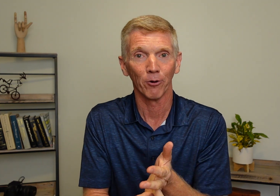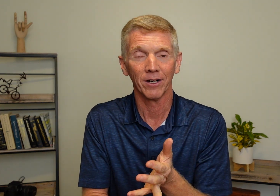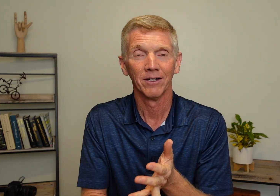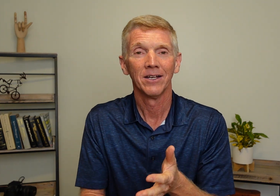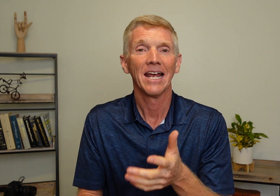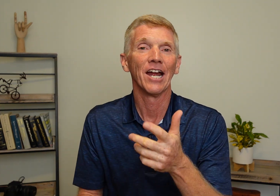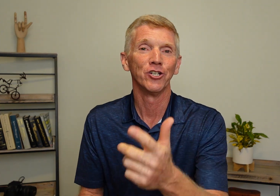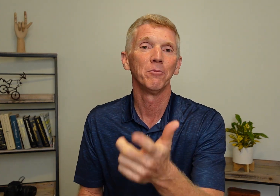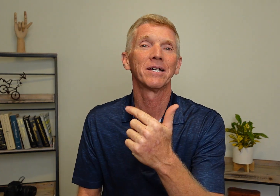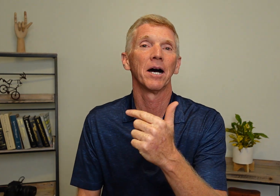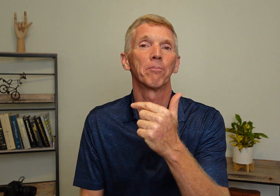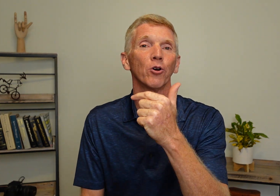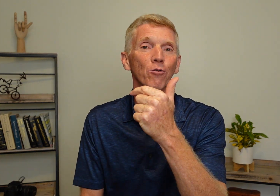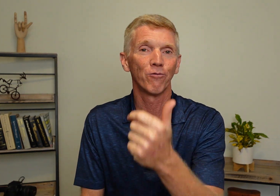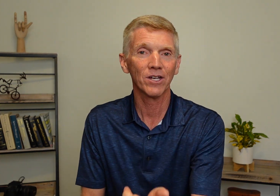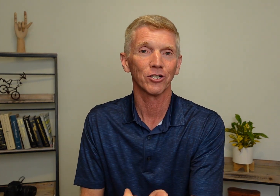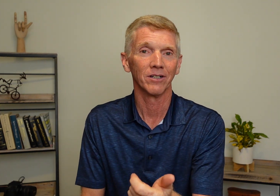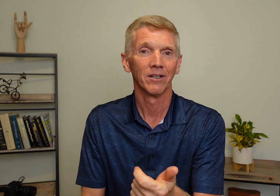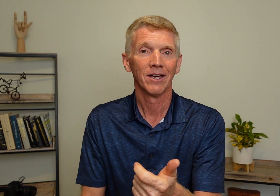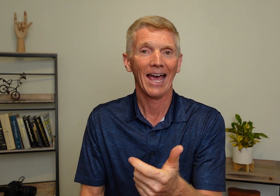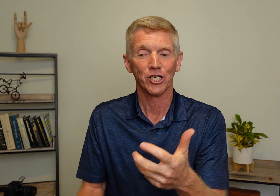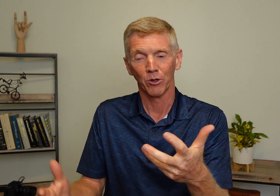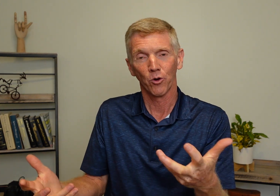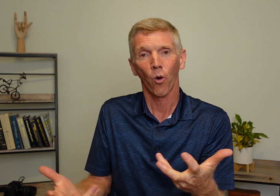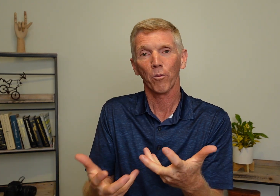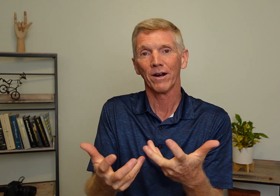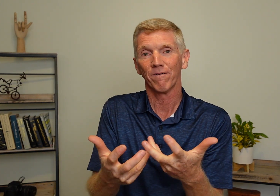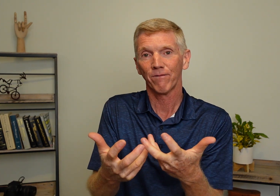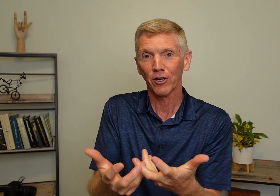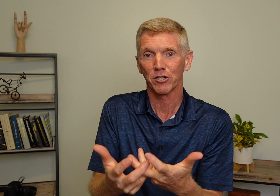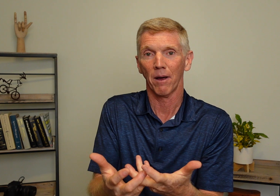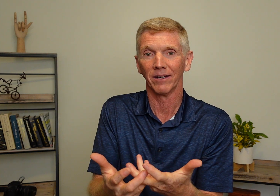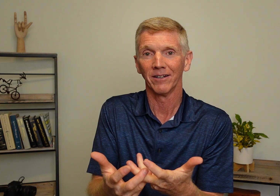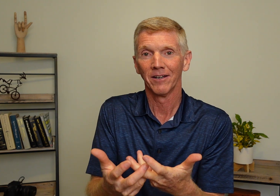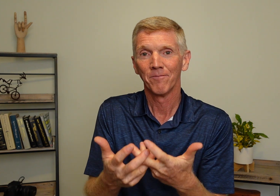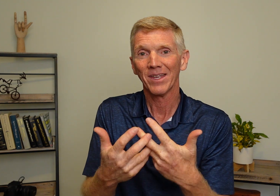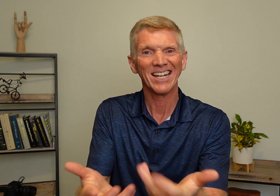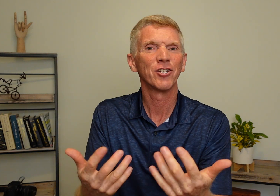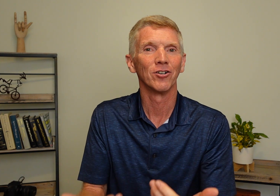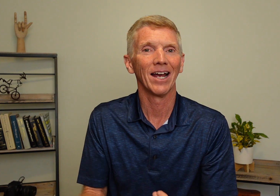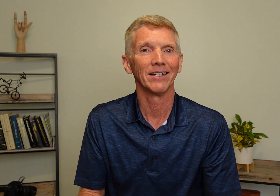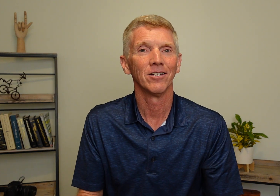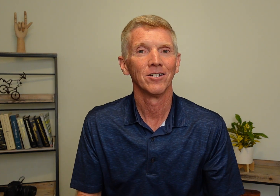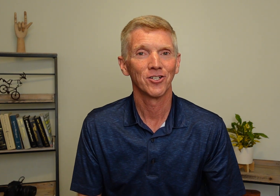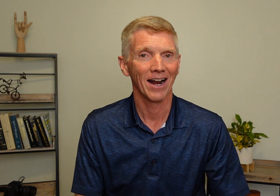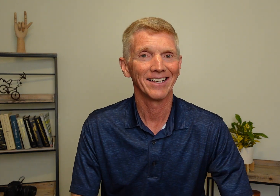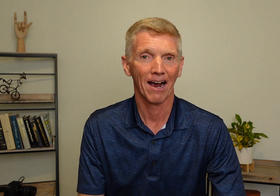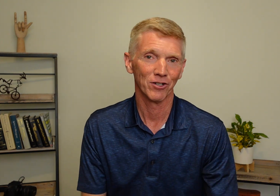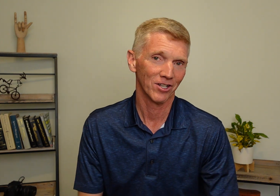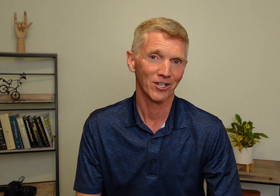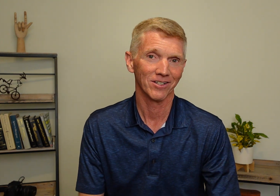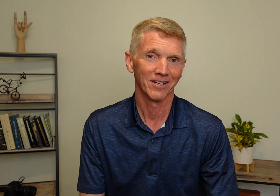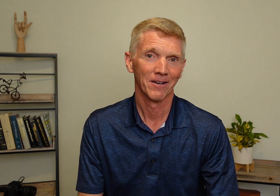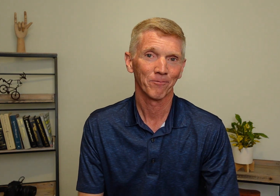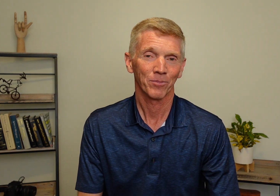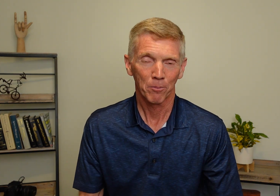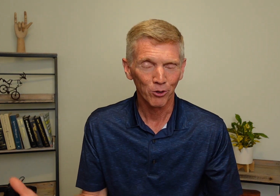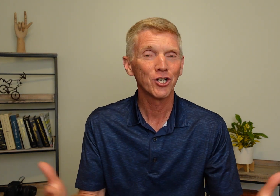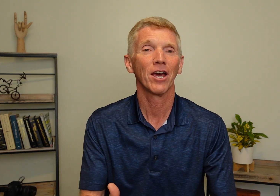it, and you'll become proficient as you incorporate fingerspelling into your daily signing conversations. Appreciate you